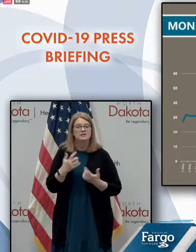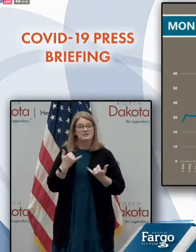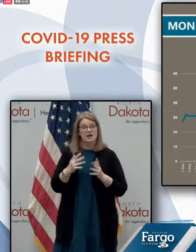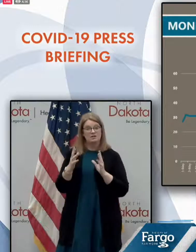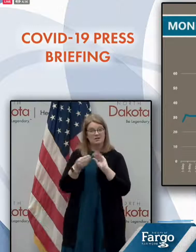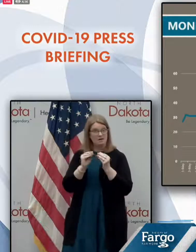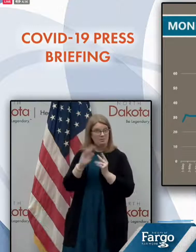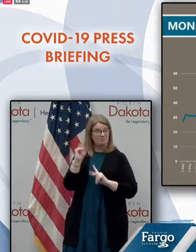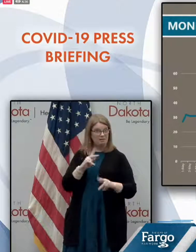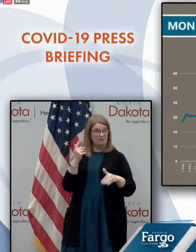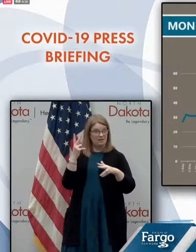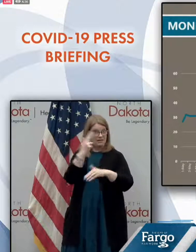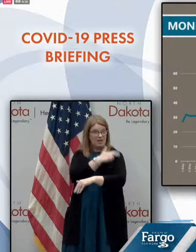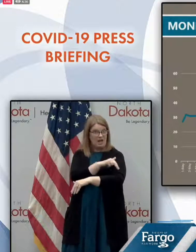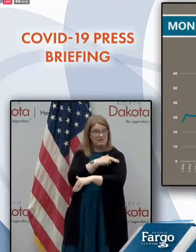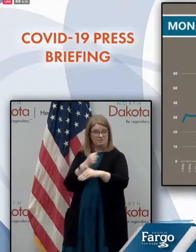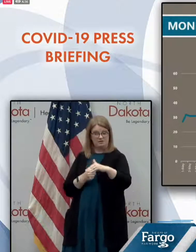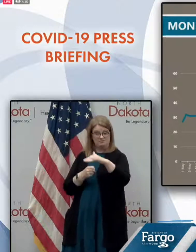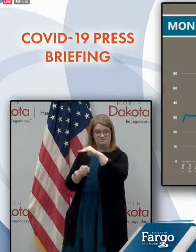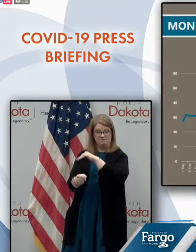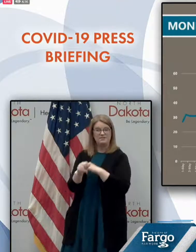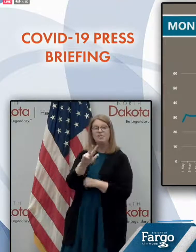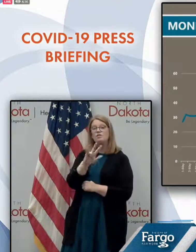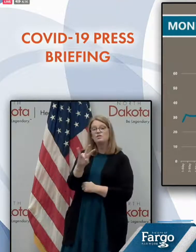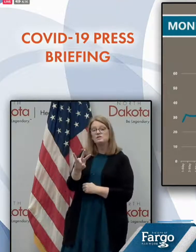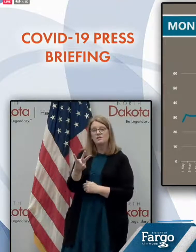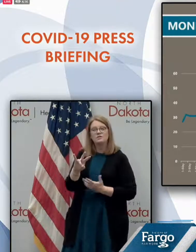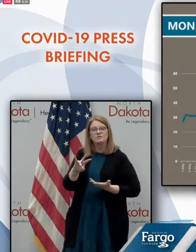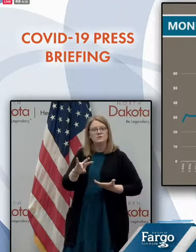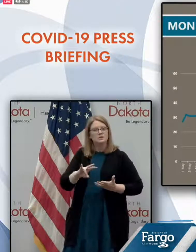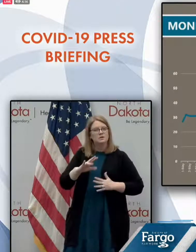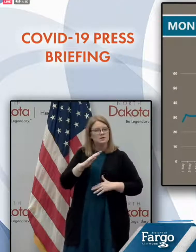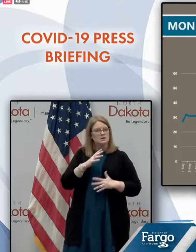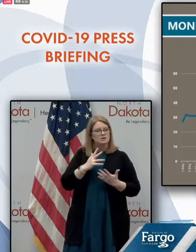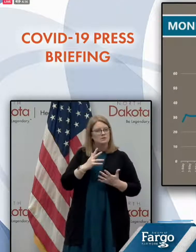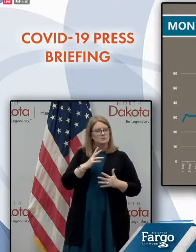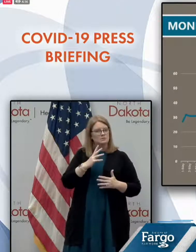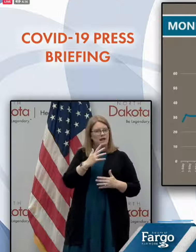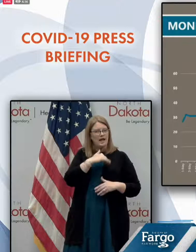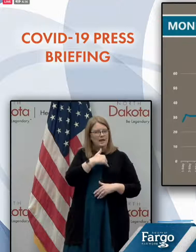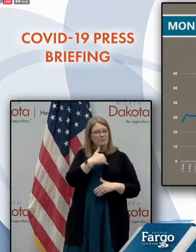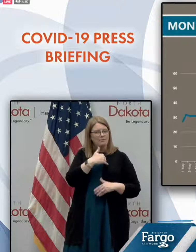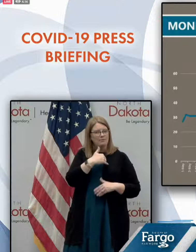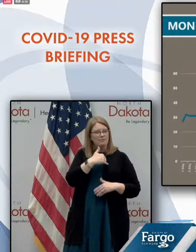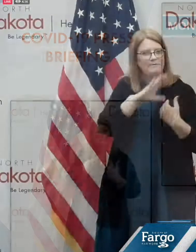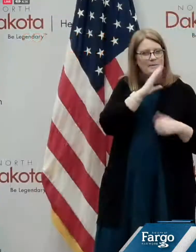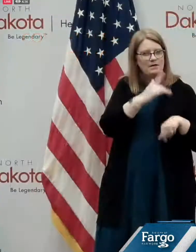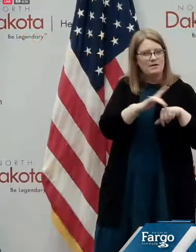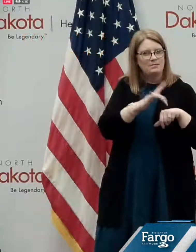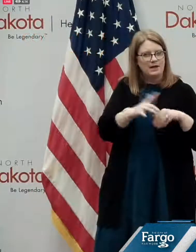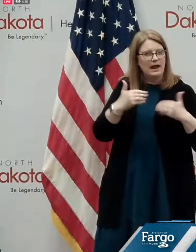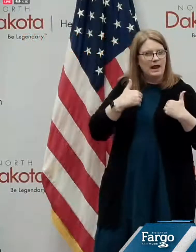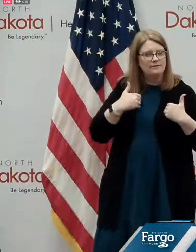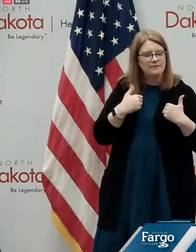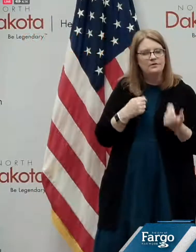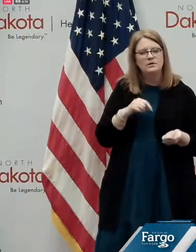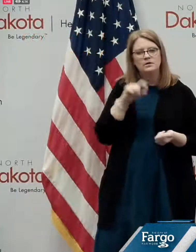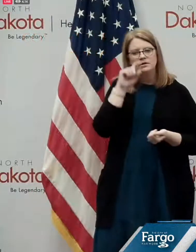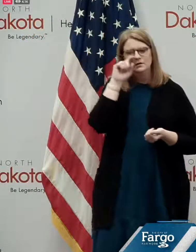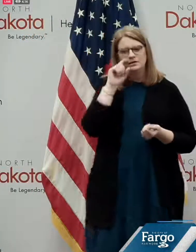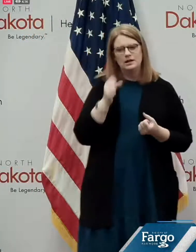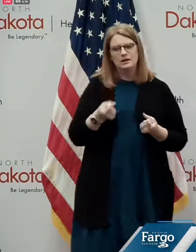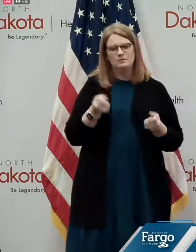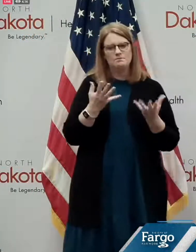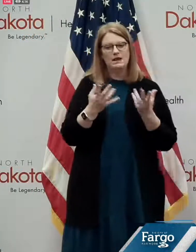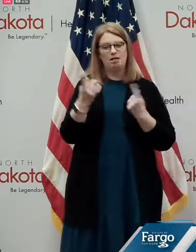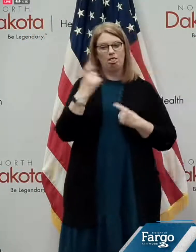today, we're still in good shape relative to hospitalizations. We've also been getting a lot of questions about